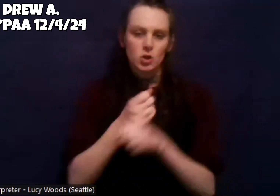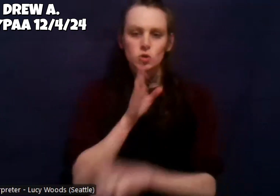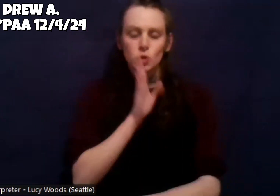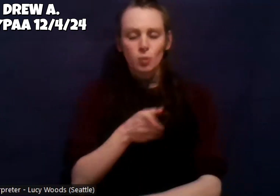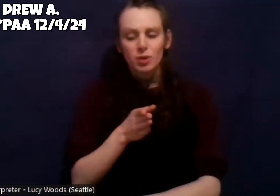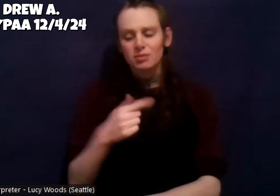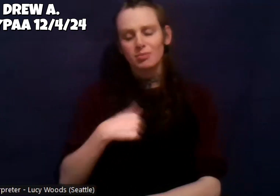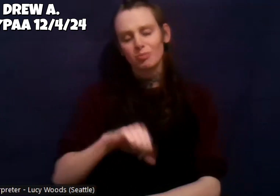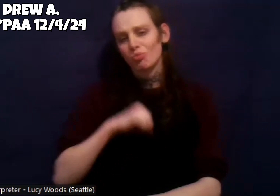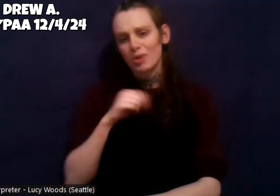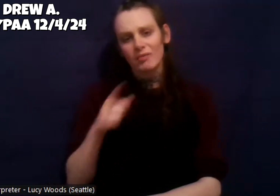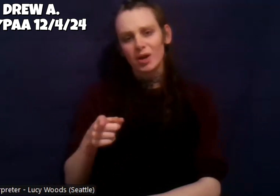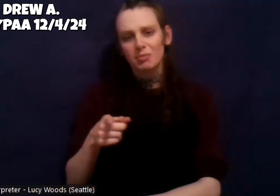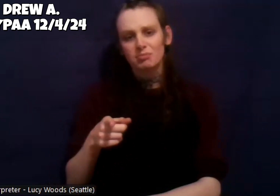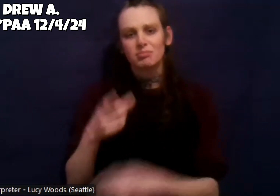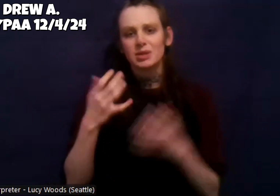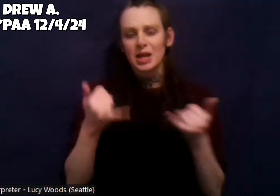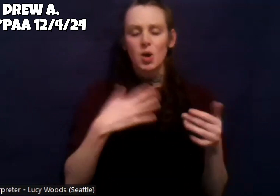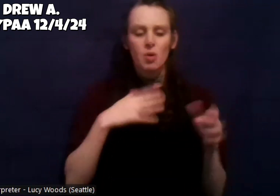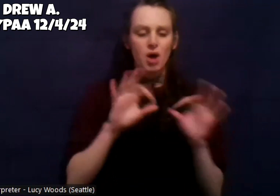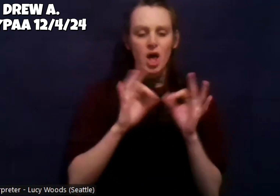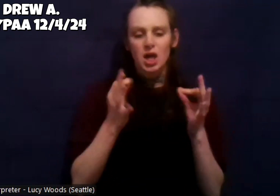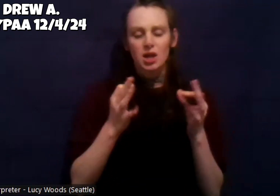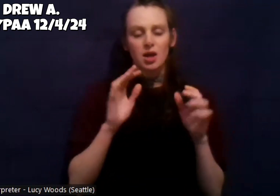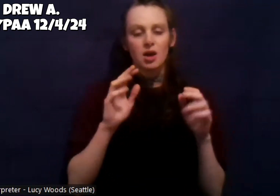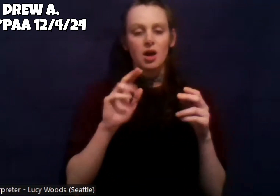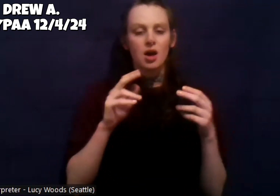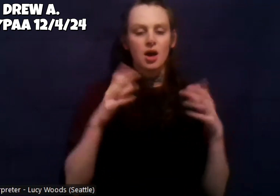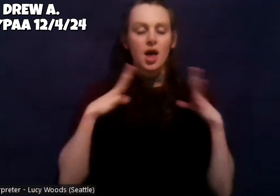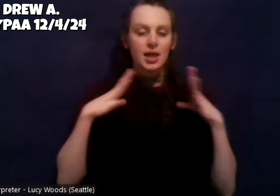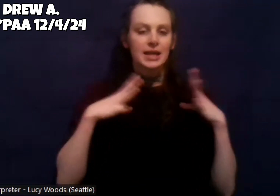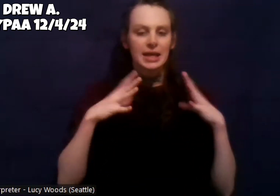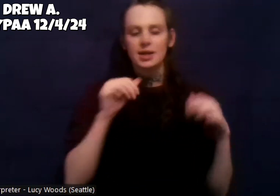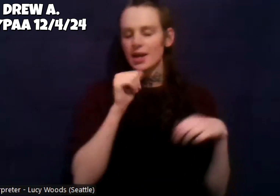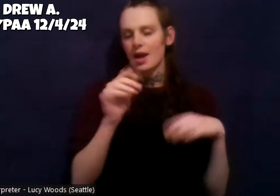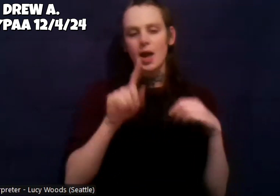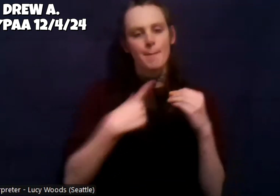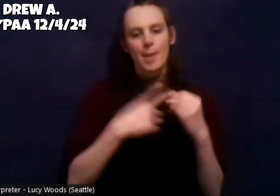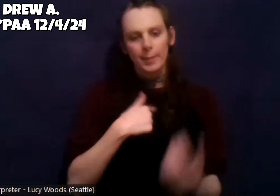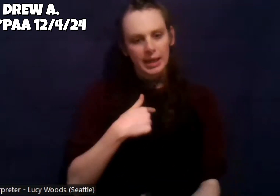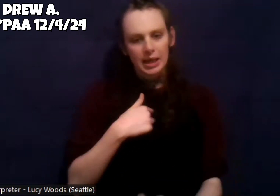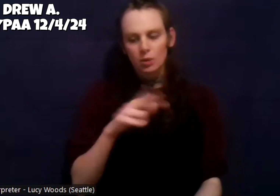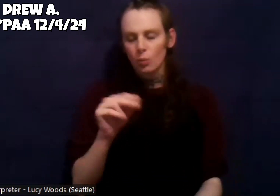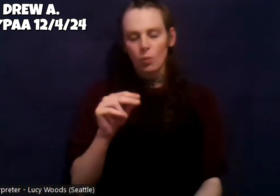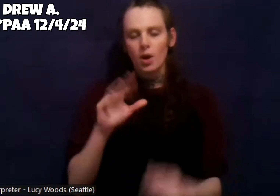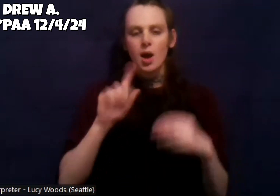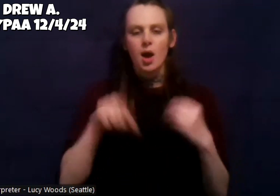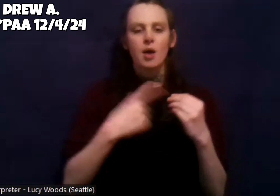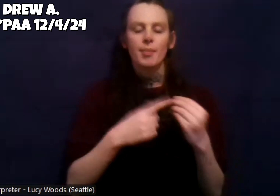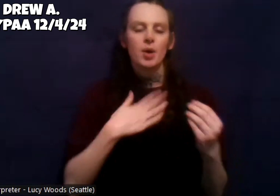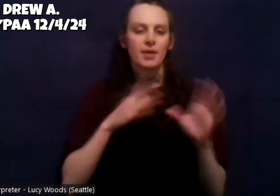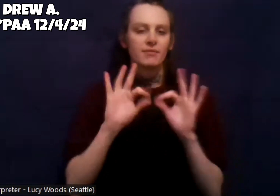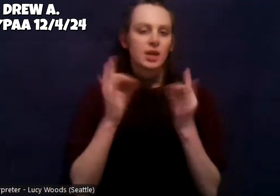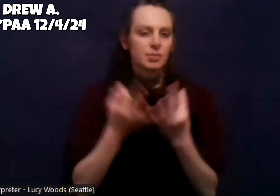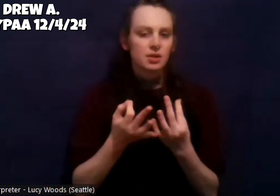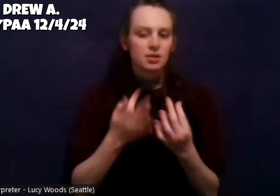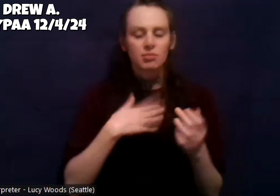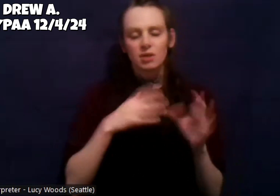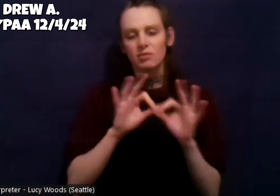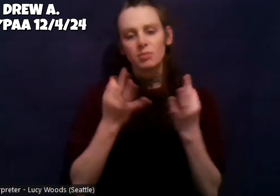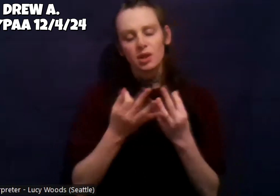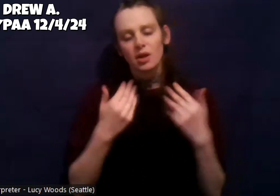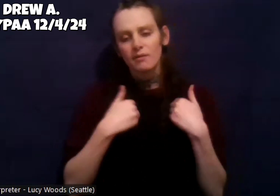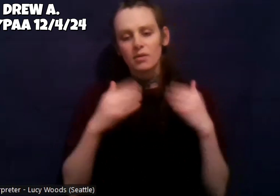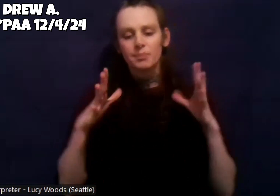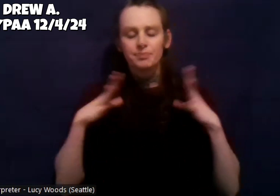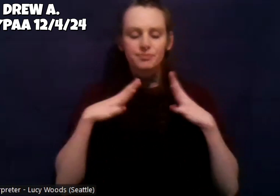the holidays aren't about me anymore. They're about my family and I show up for them and I let them have a holiday surrounded by love and surrounded by like kids